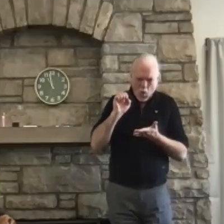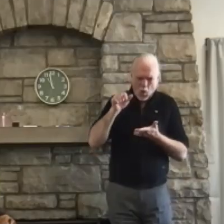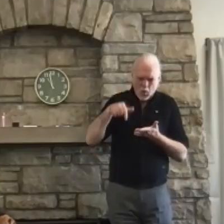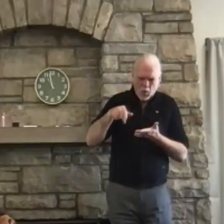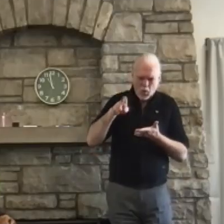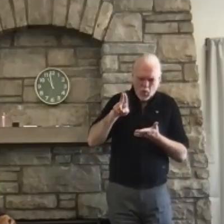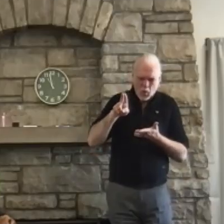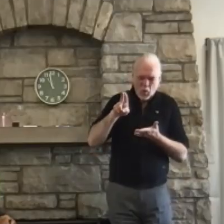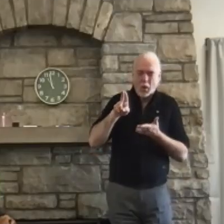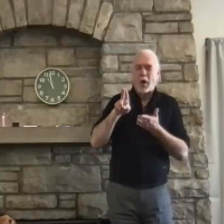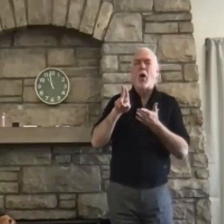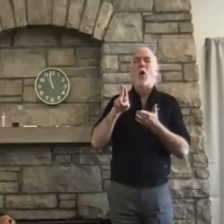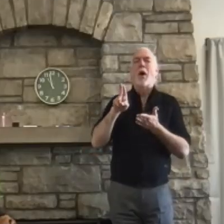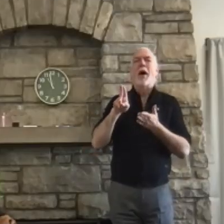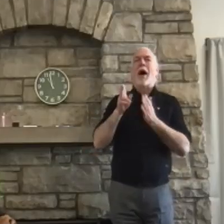Eloquent,